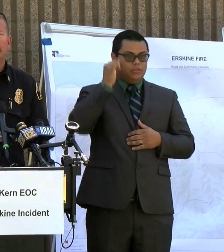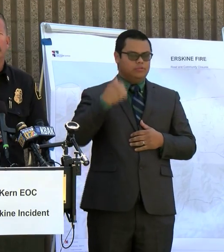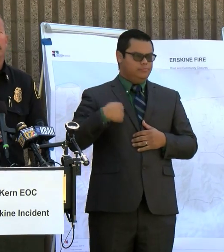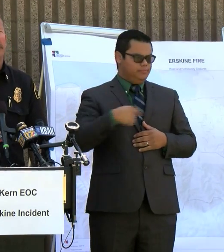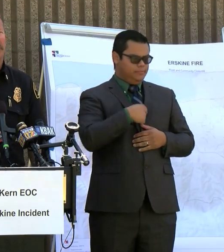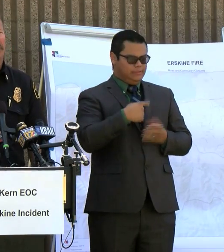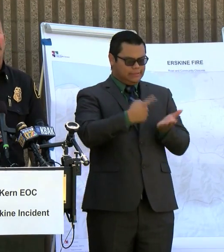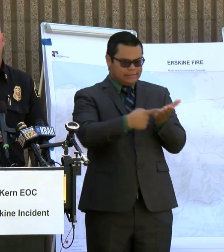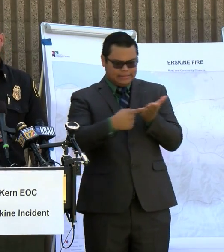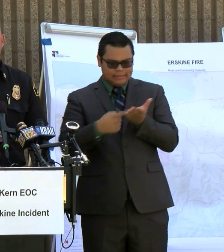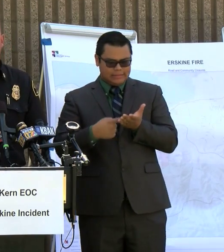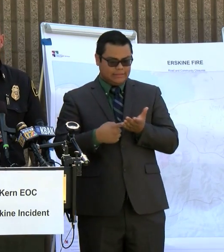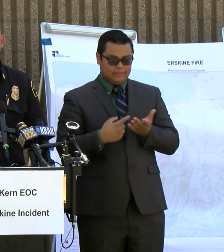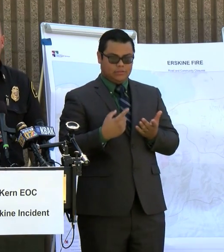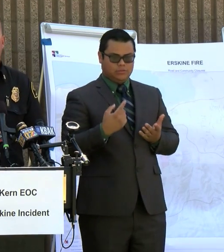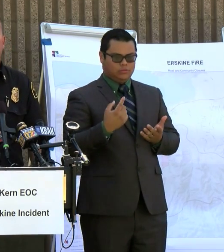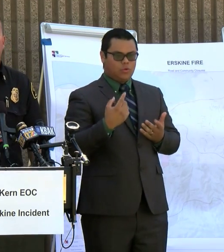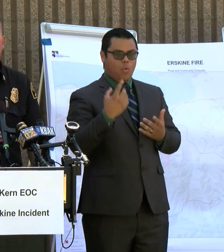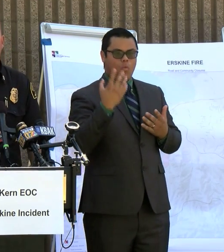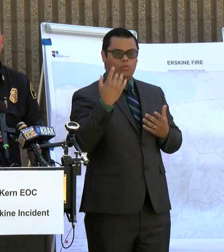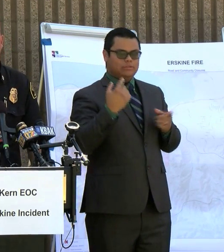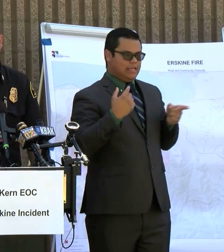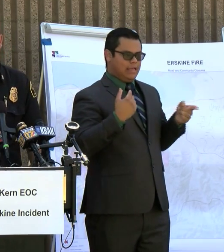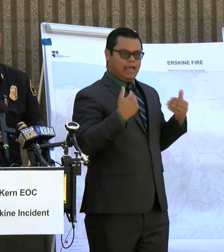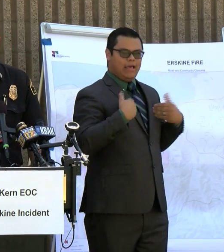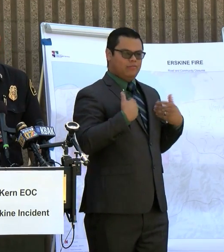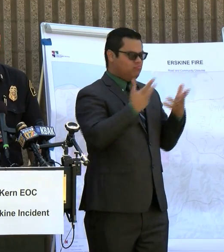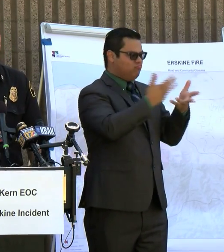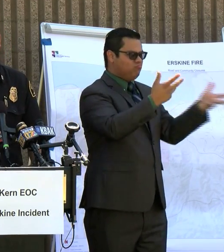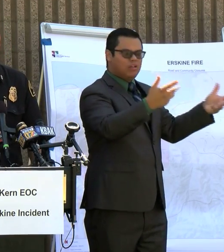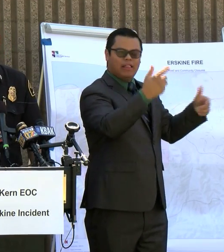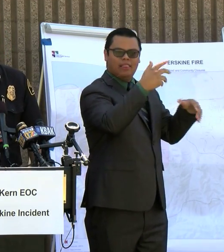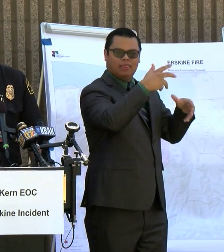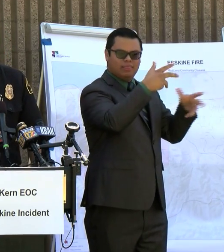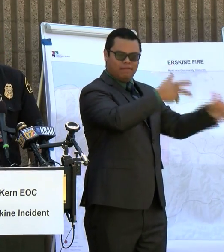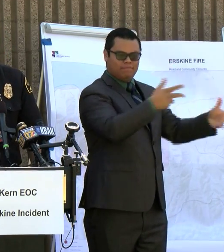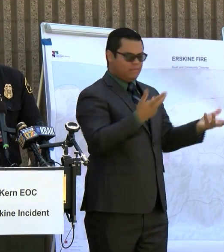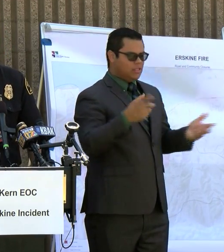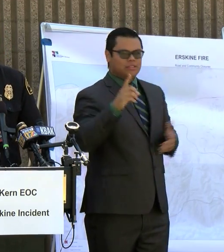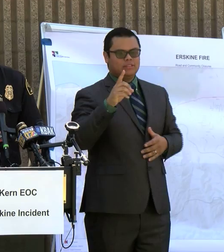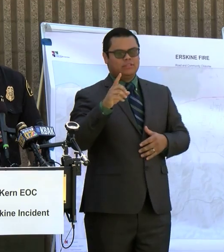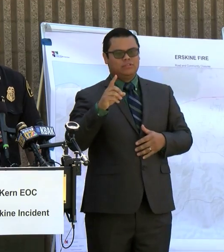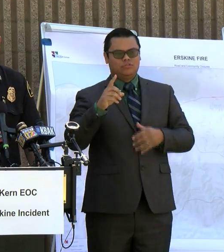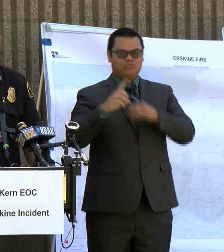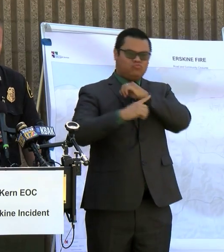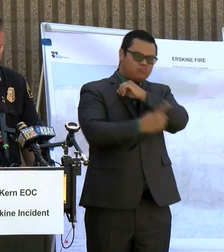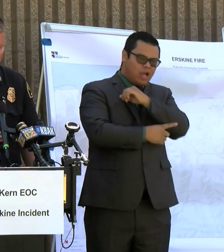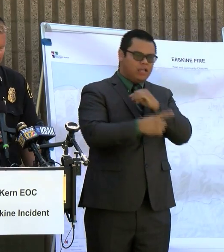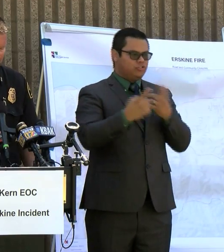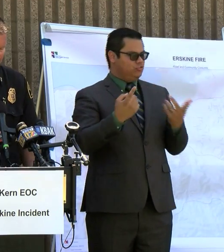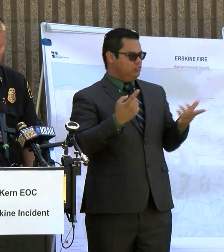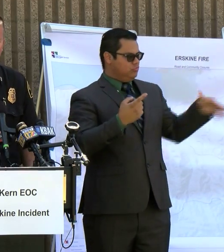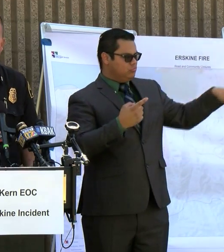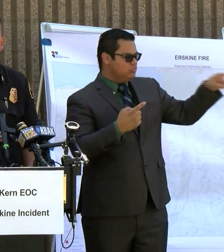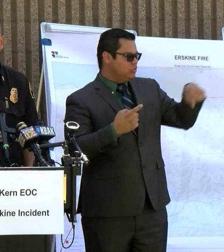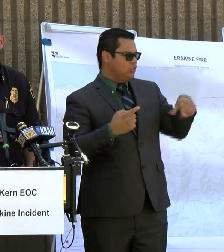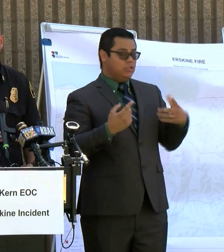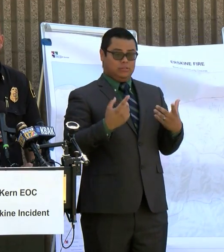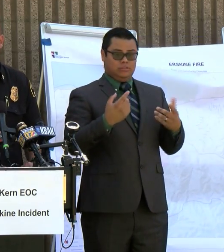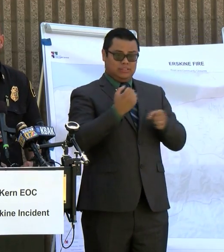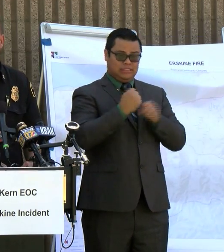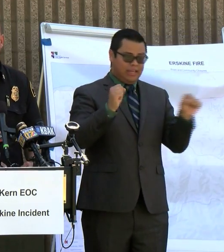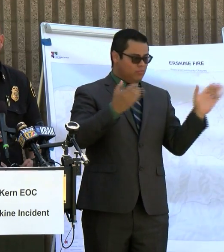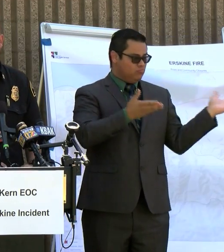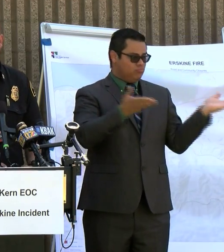involved debris. When you remove that debris, where does it go? Is it safe to take it to a